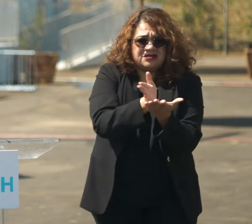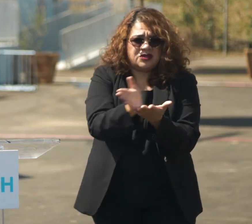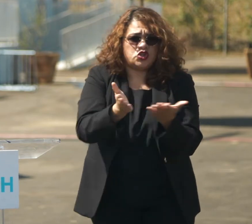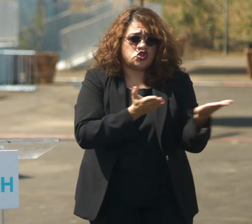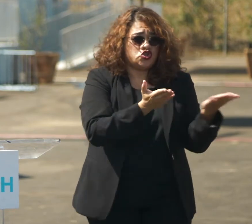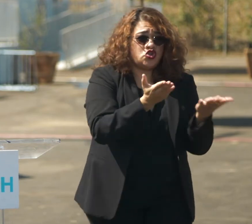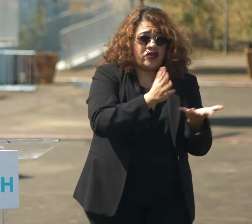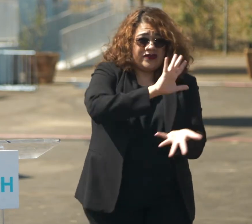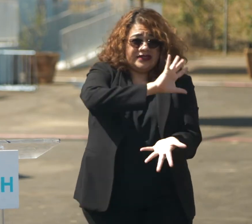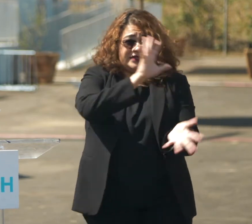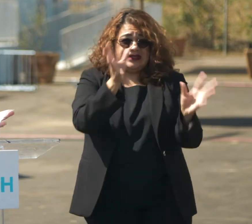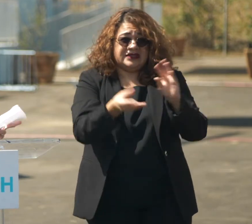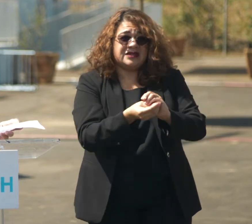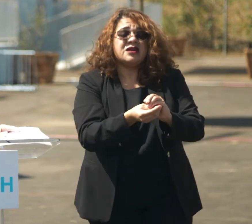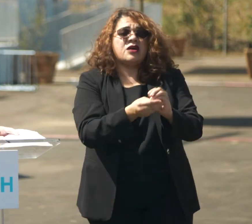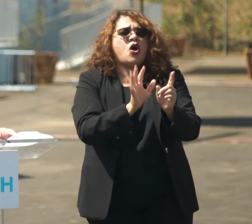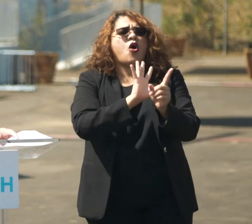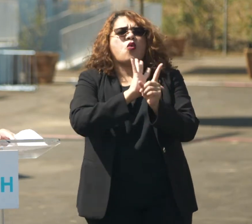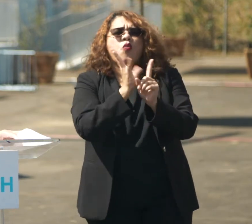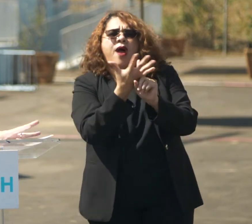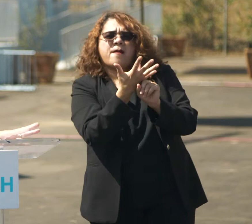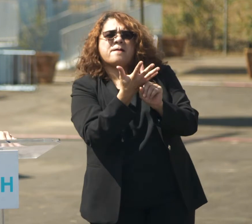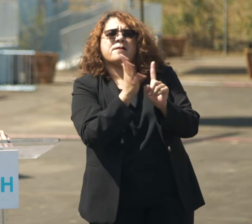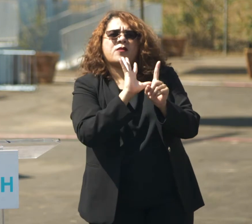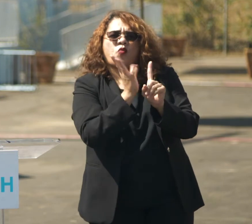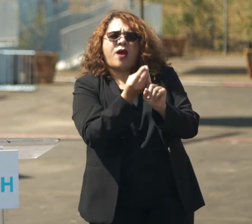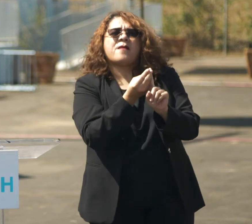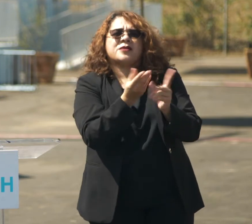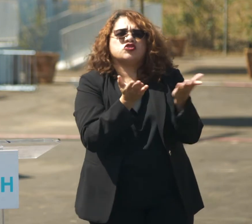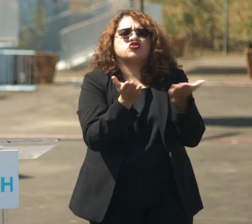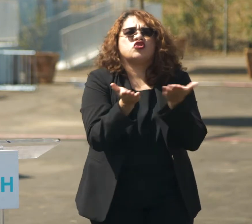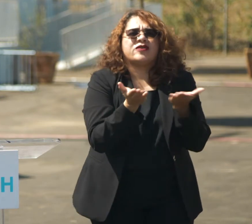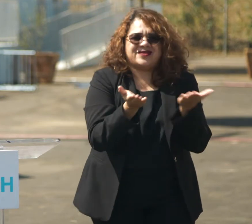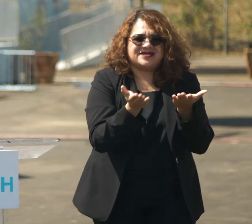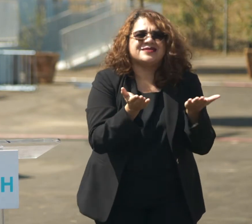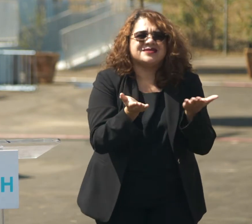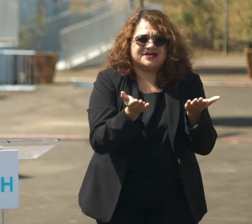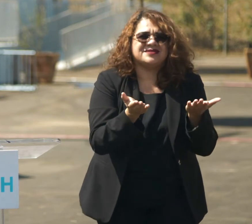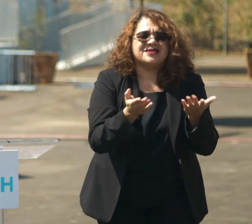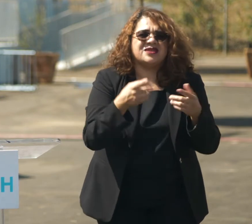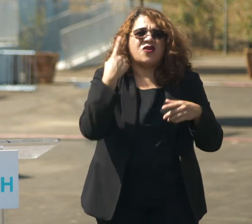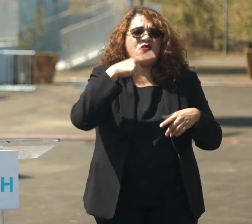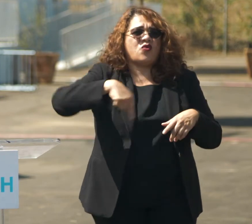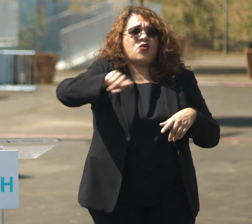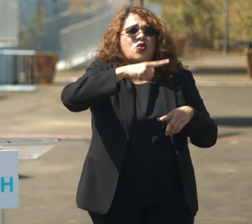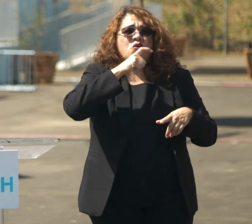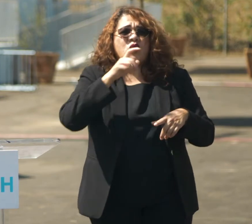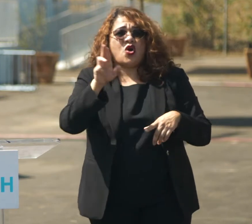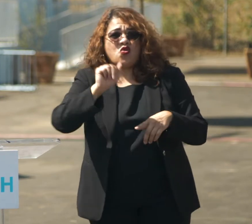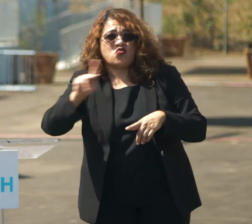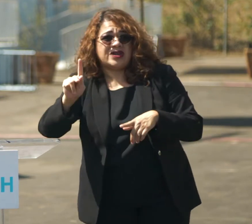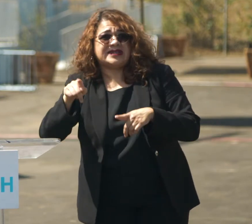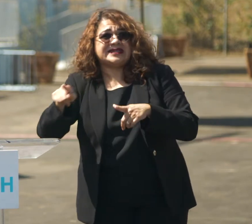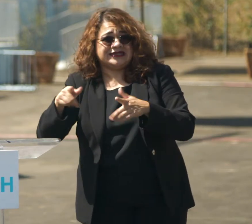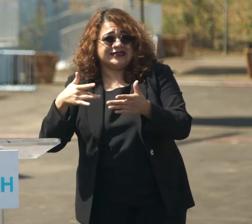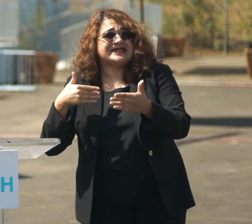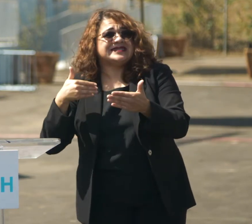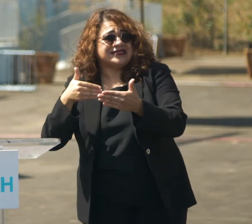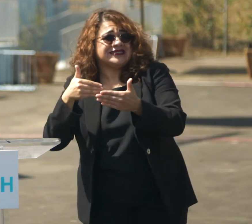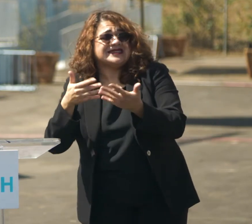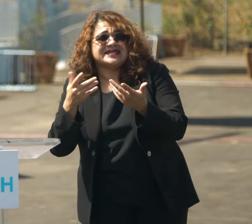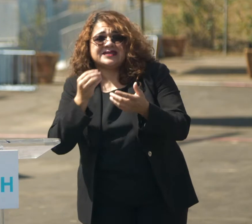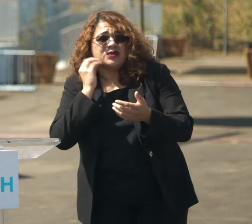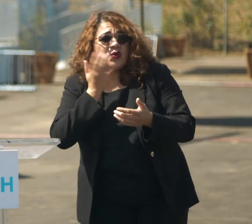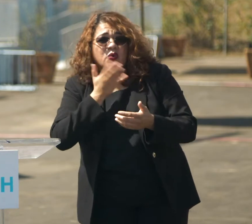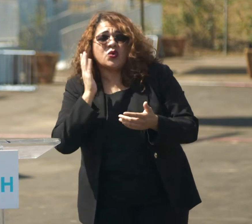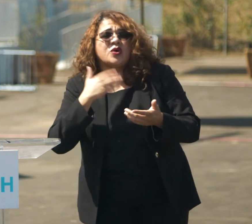and enhancing service delivery to individuals experiencing homelessness and those at risk of homelessness together with many other city